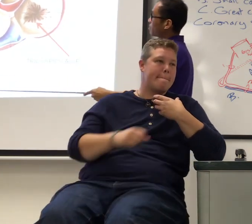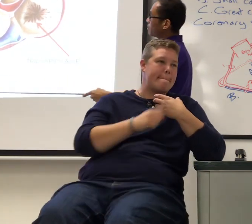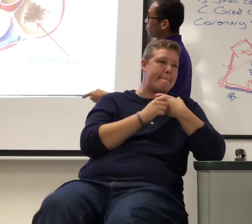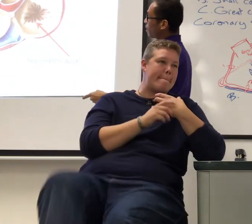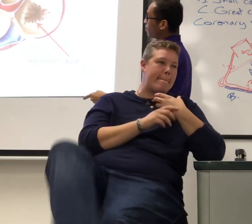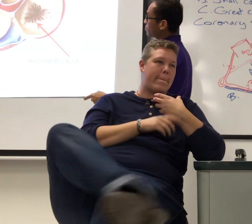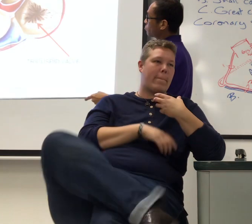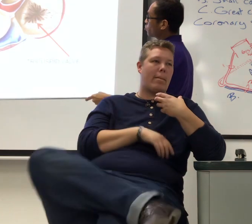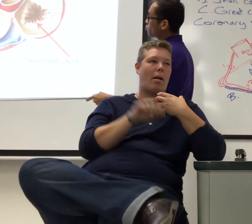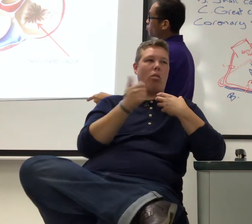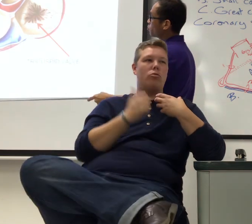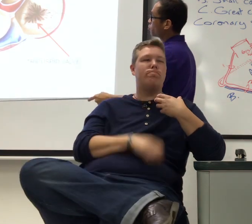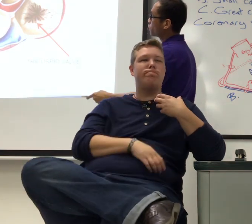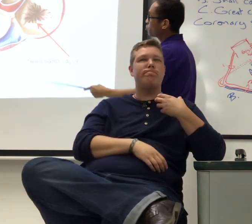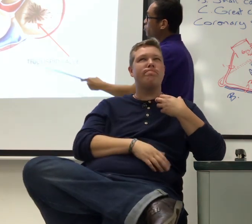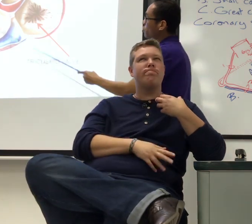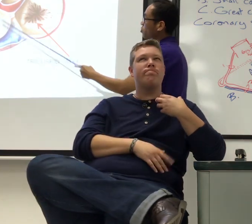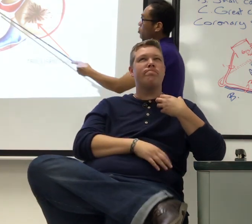Okay, let's see what else.